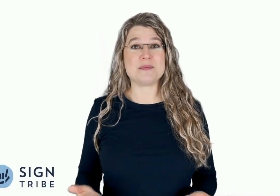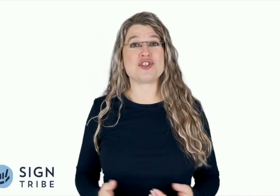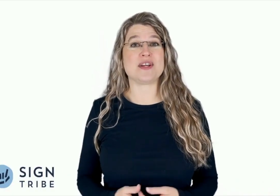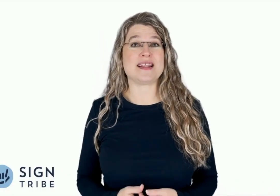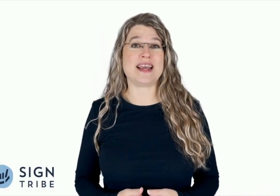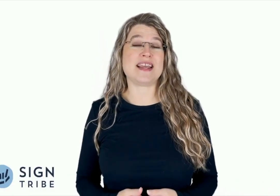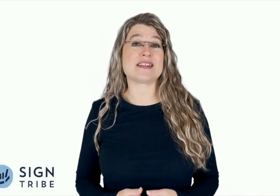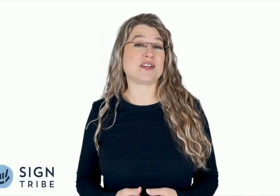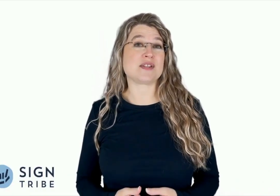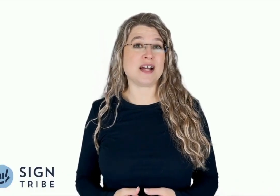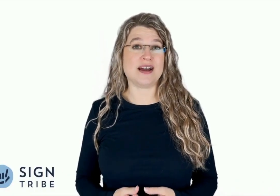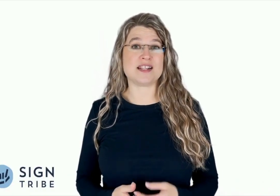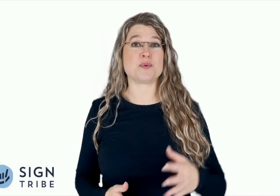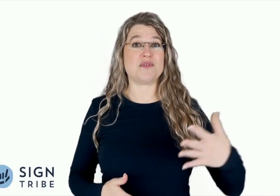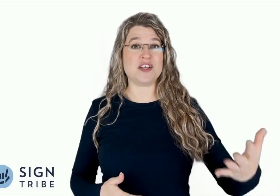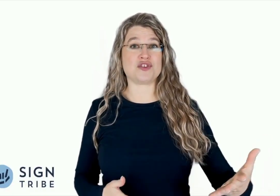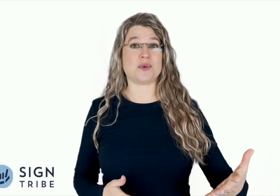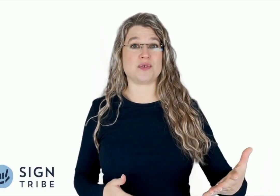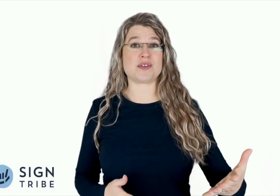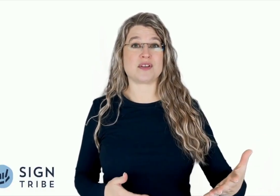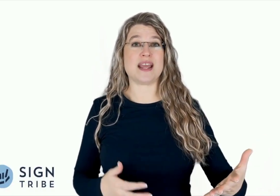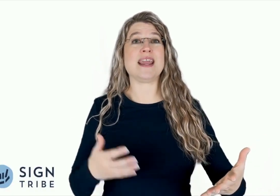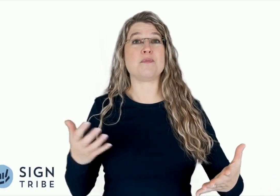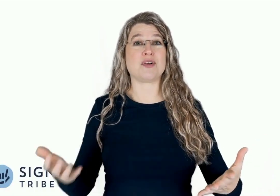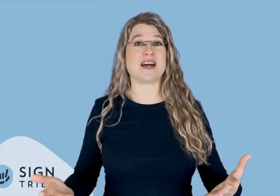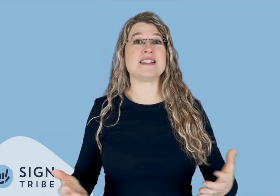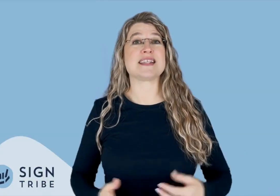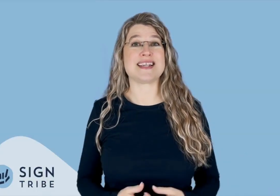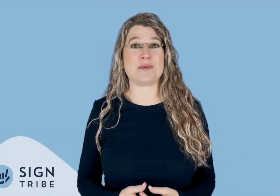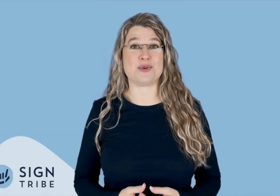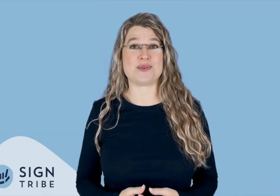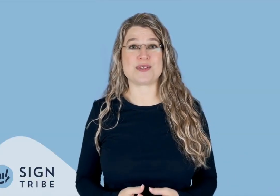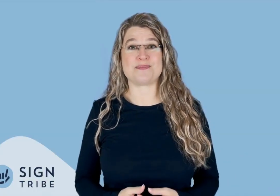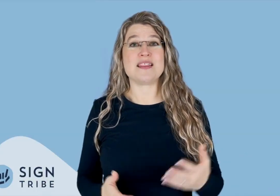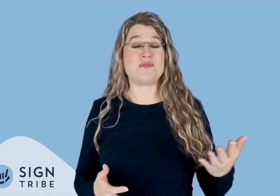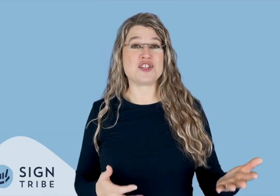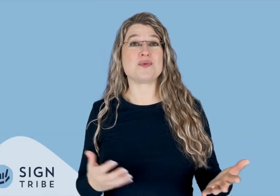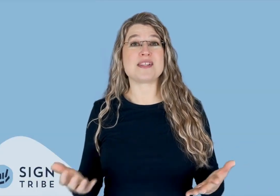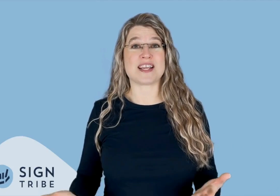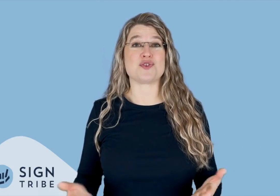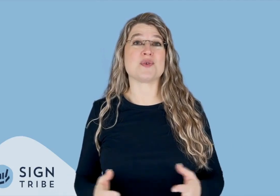demonstrate the ASL signs with visuals and provides examples. The visual schedules can